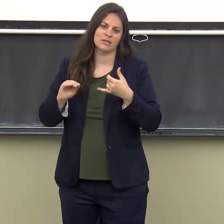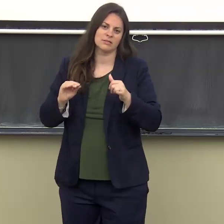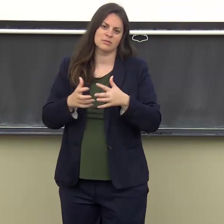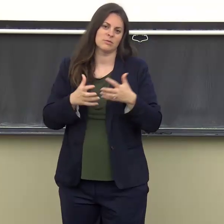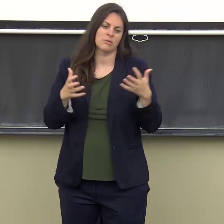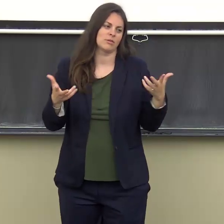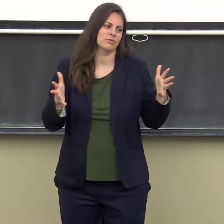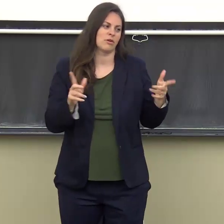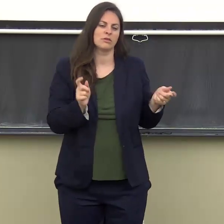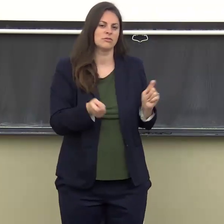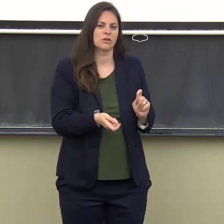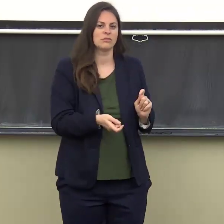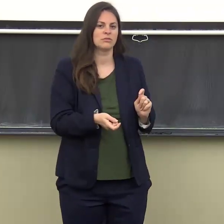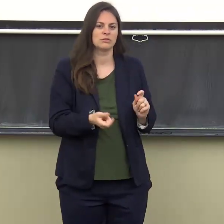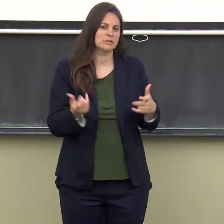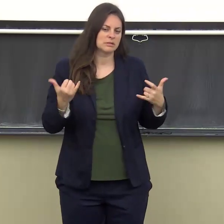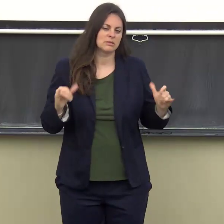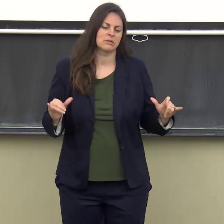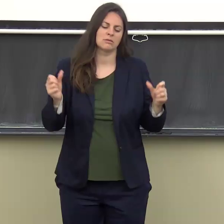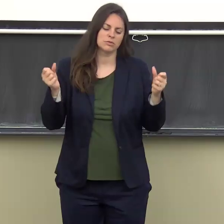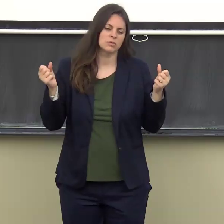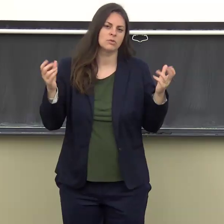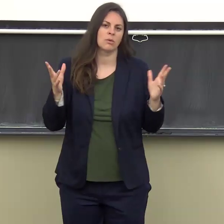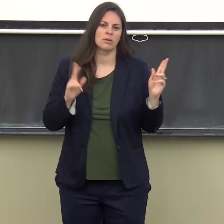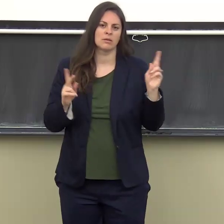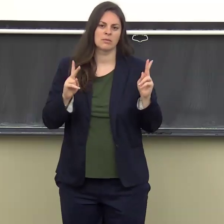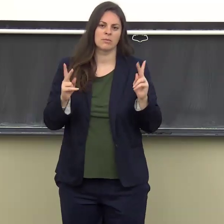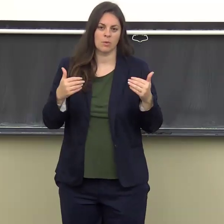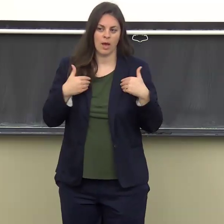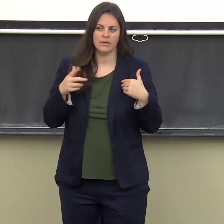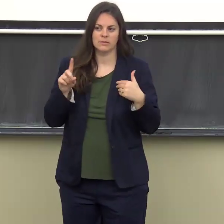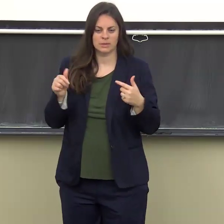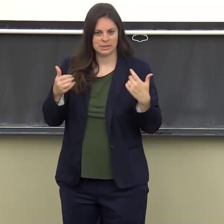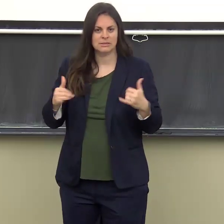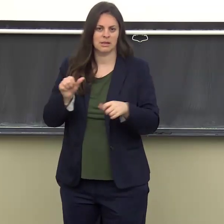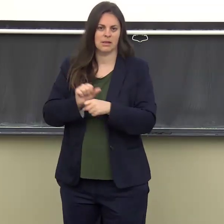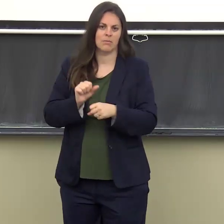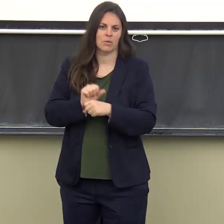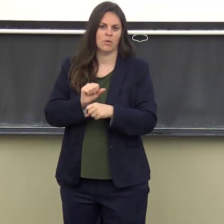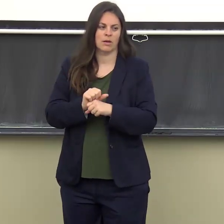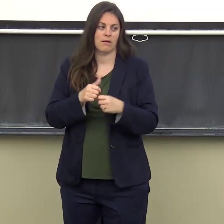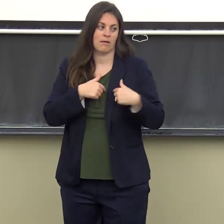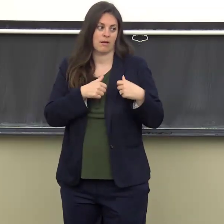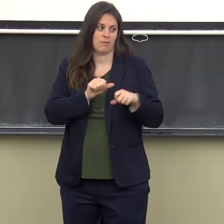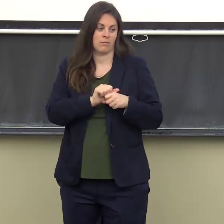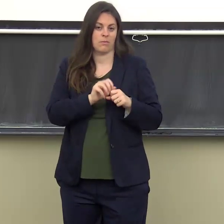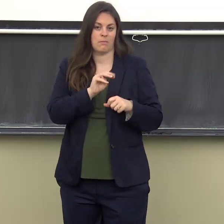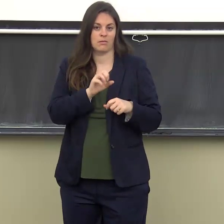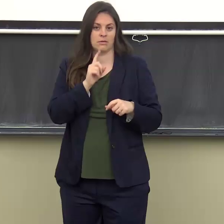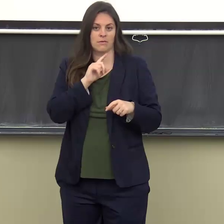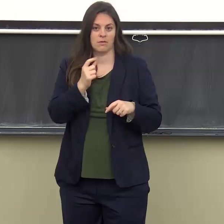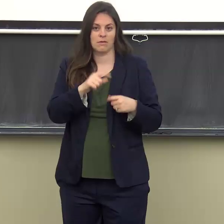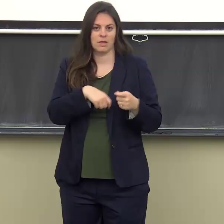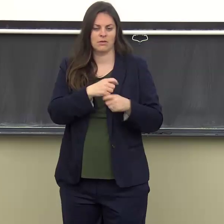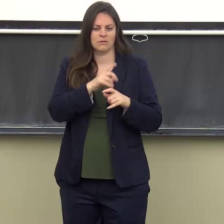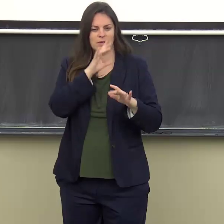There's still so many more people who are employed who have disabilities. Having worked at Microsoft for 11 years, it was fascinating to